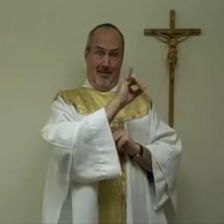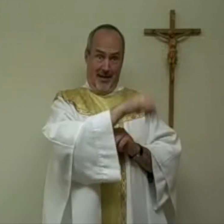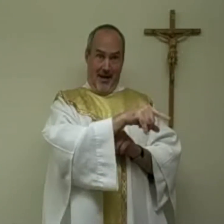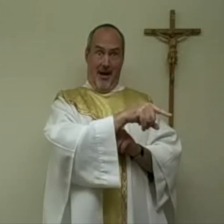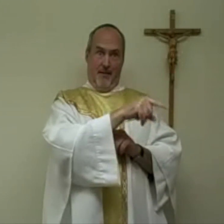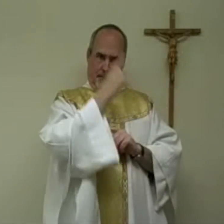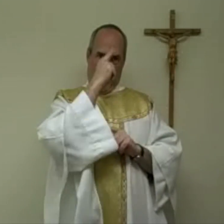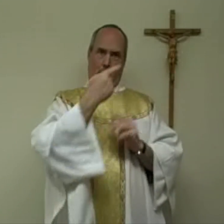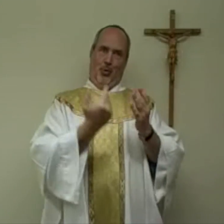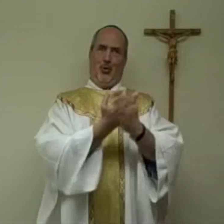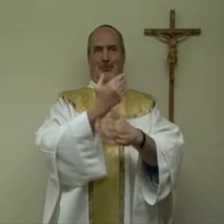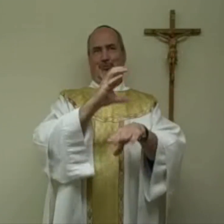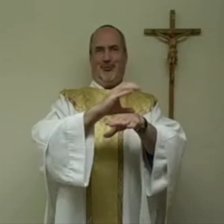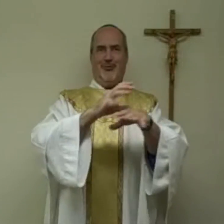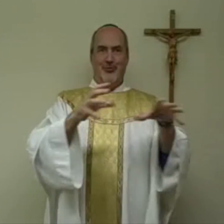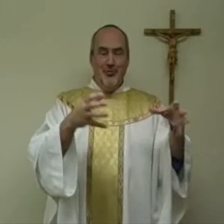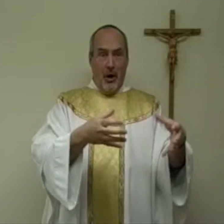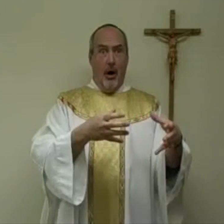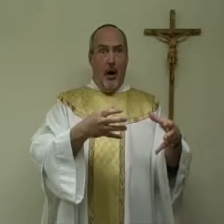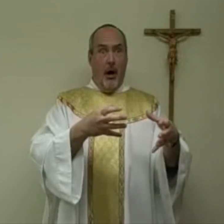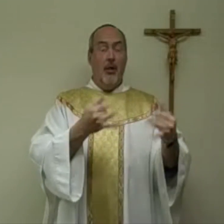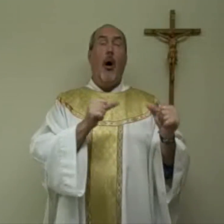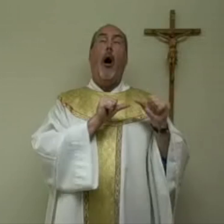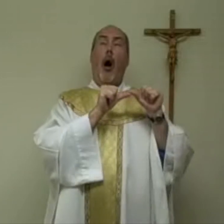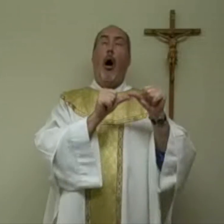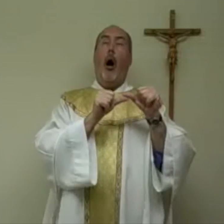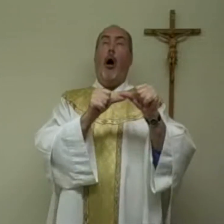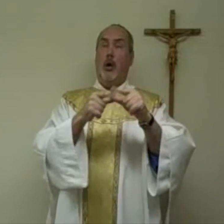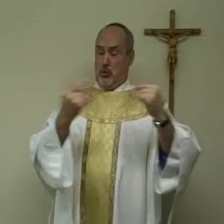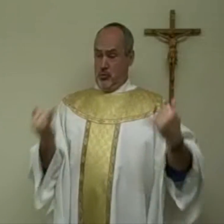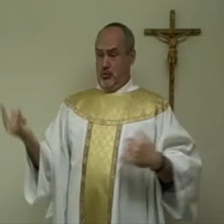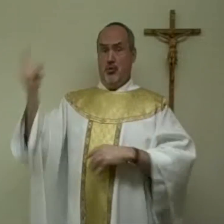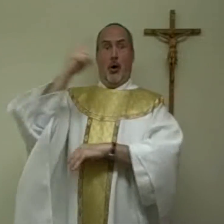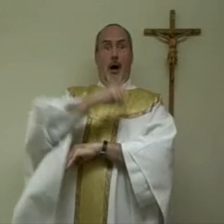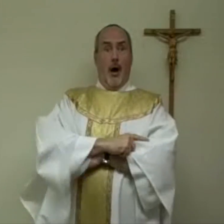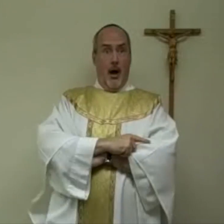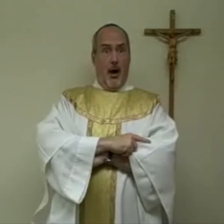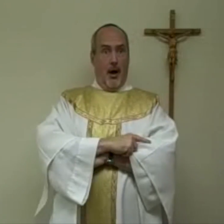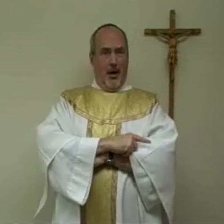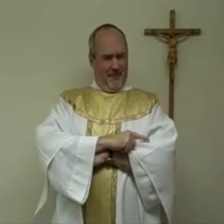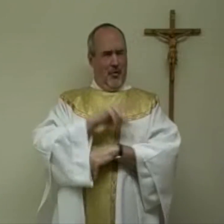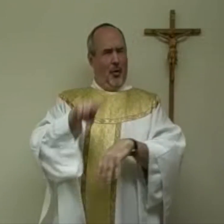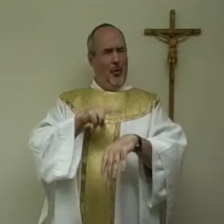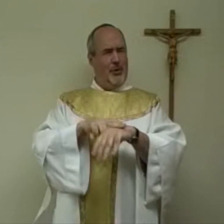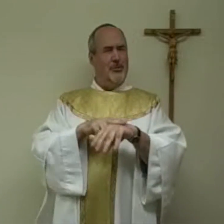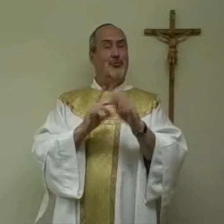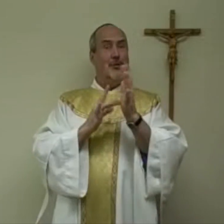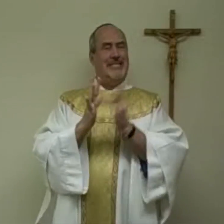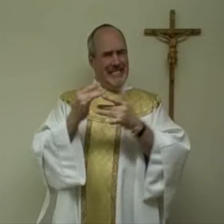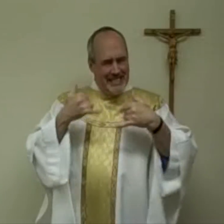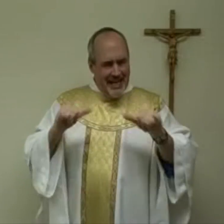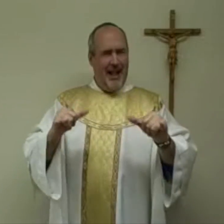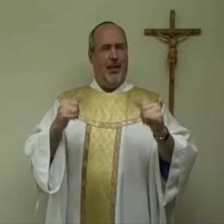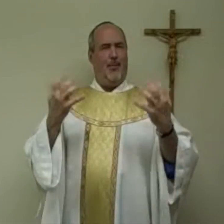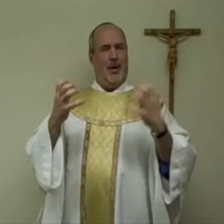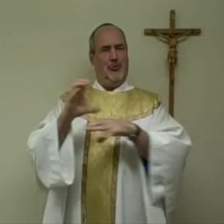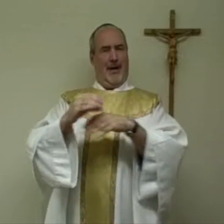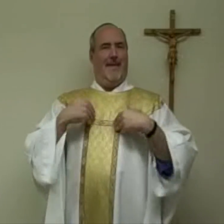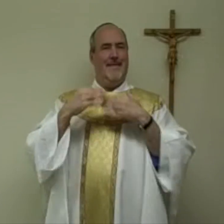that time when Jesus picked Peter to head his new church, his teachings were passed on